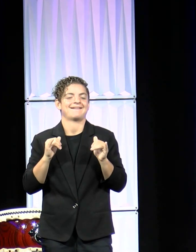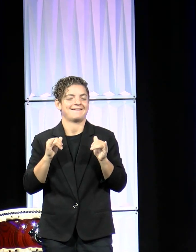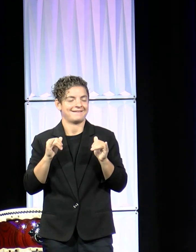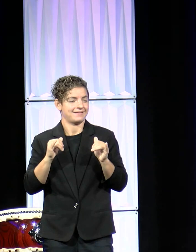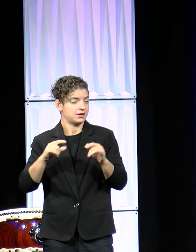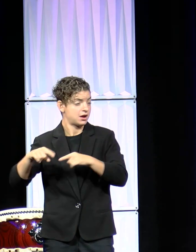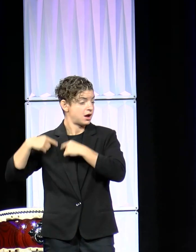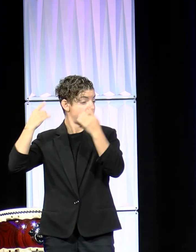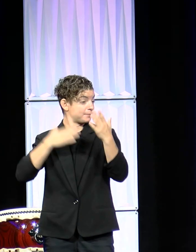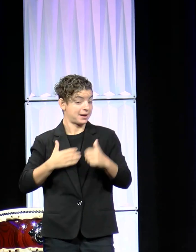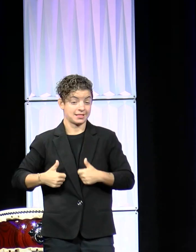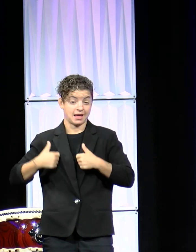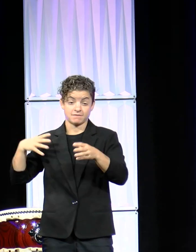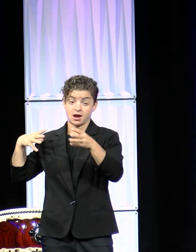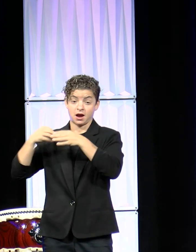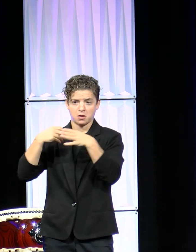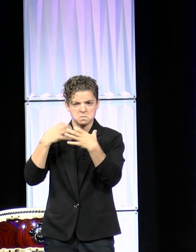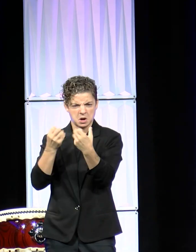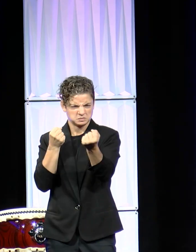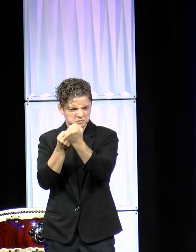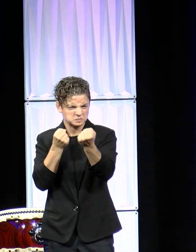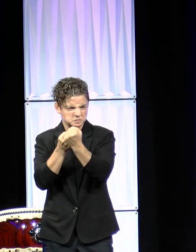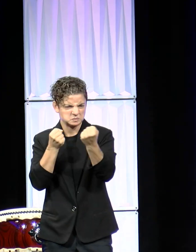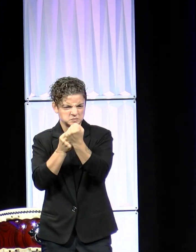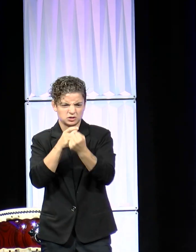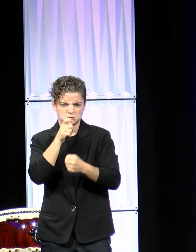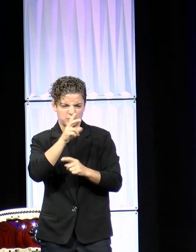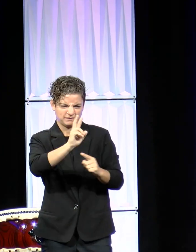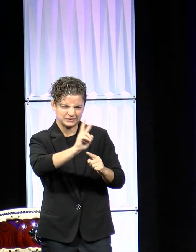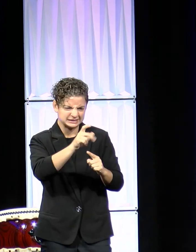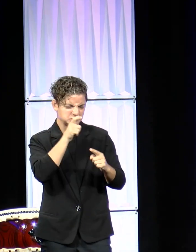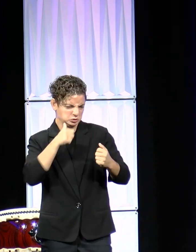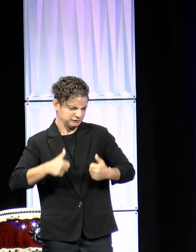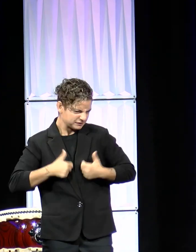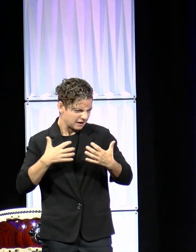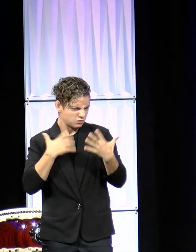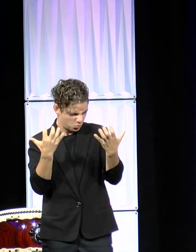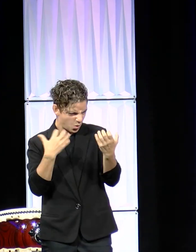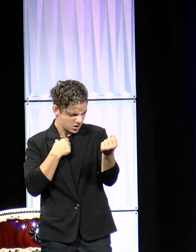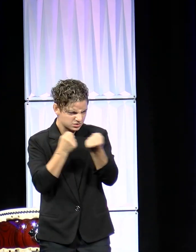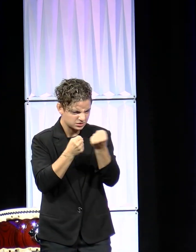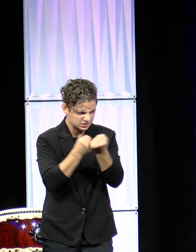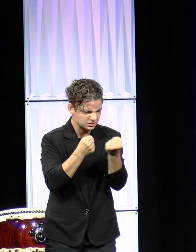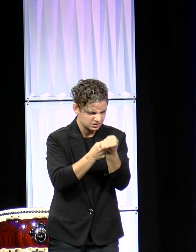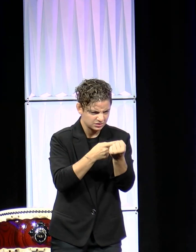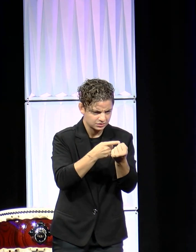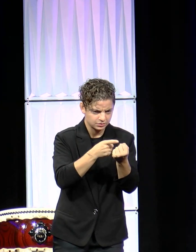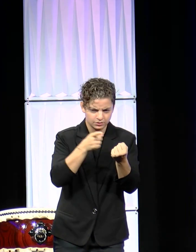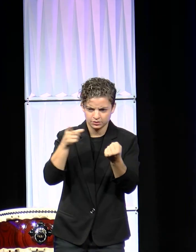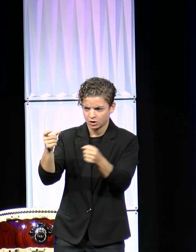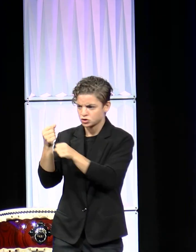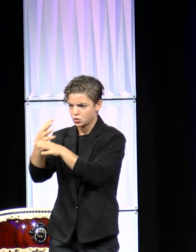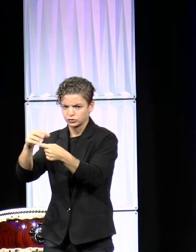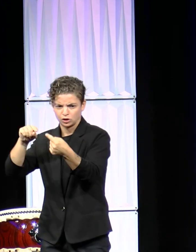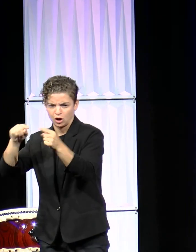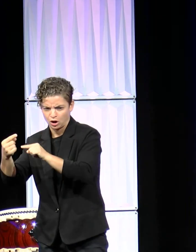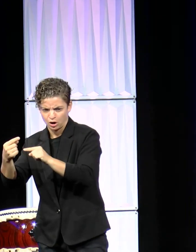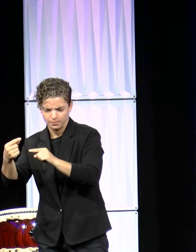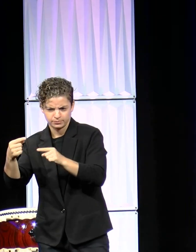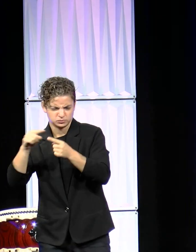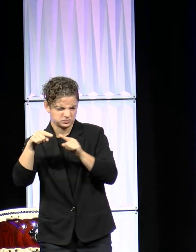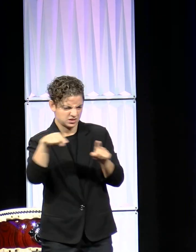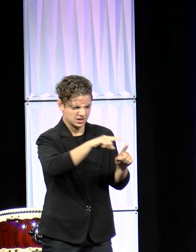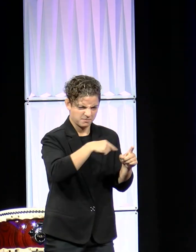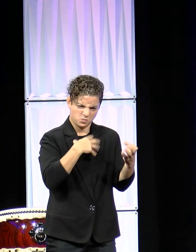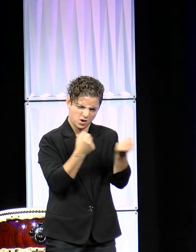with victims and survivors, but now I'm working with people who've caused them harm. Some folks even called me out